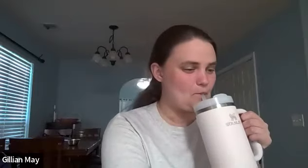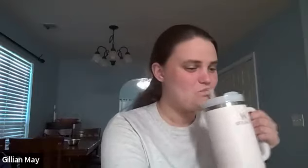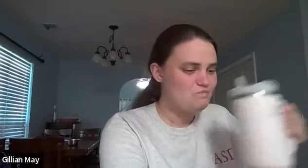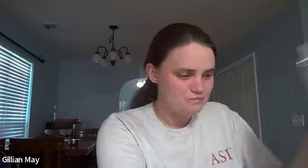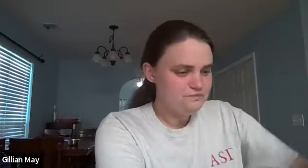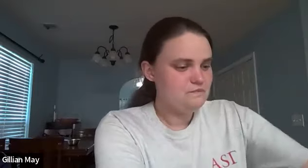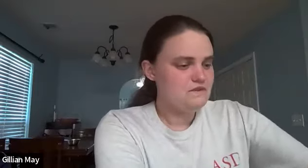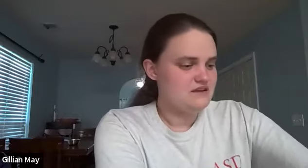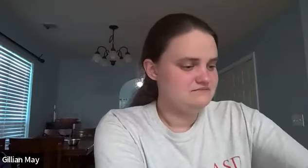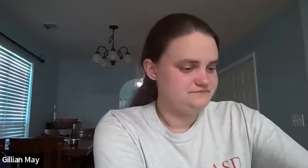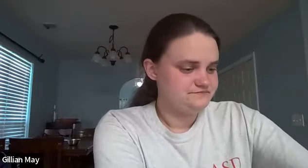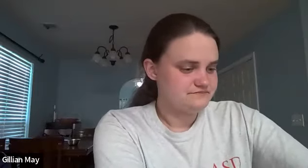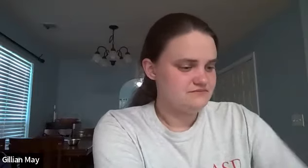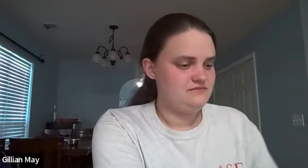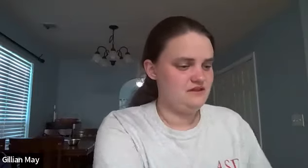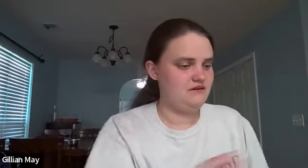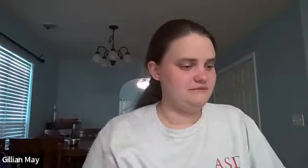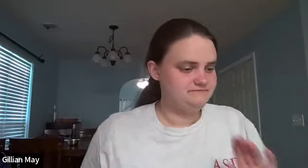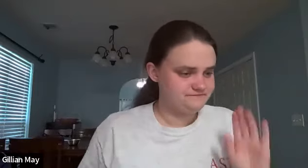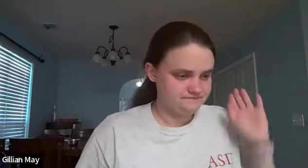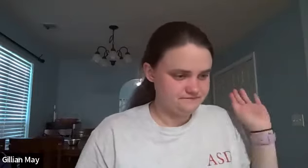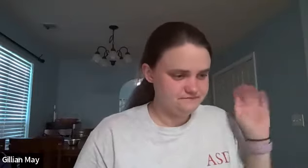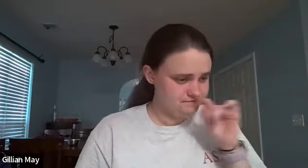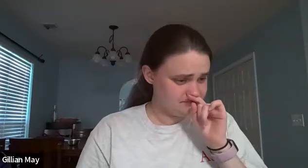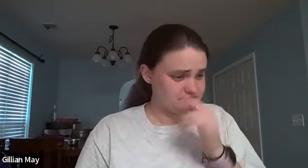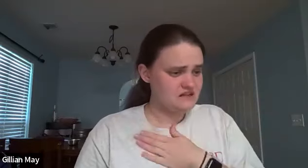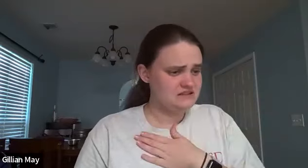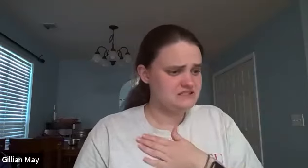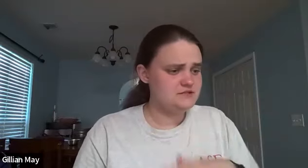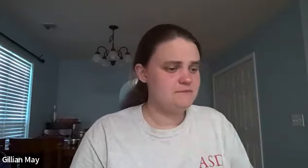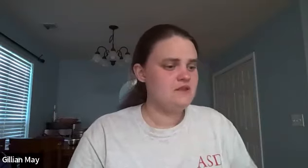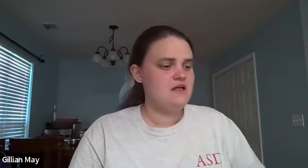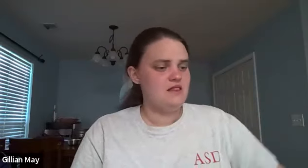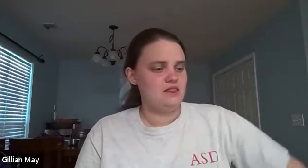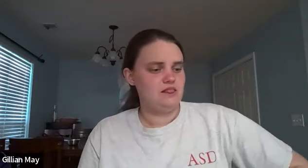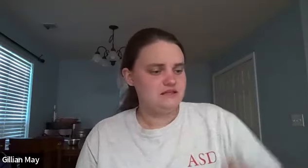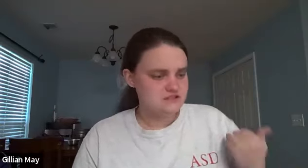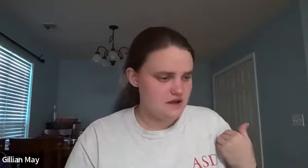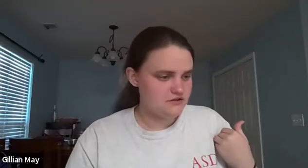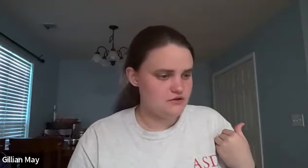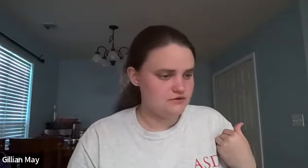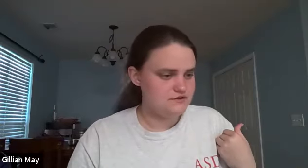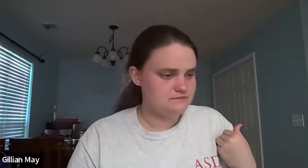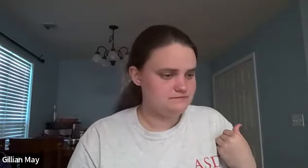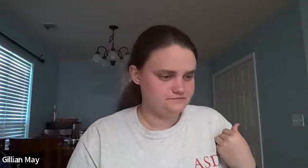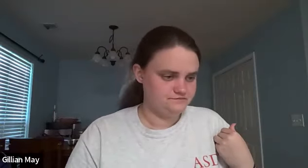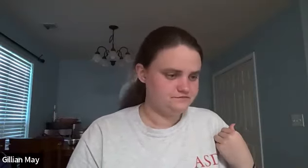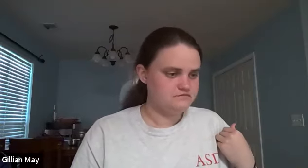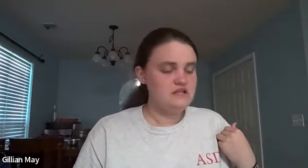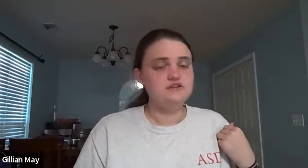all right. Excuse me. let's go back through those. So